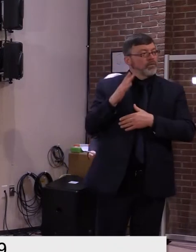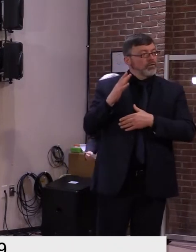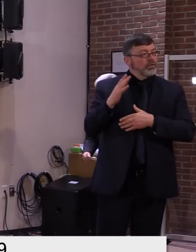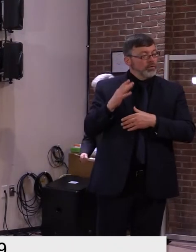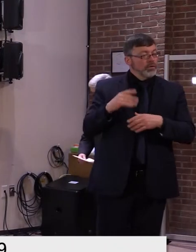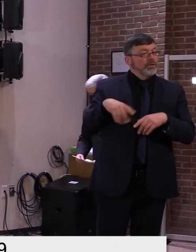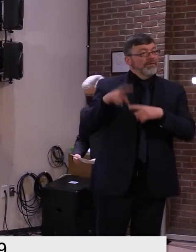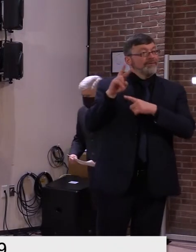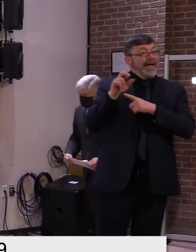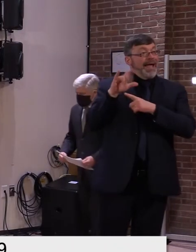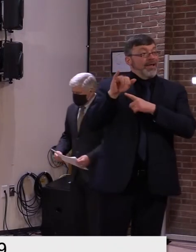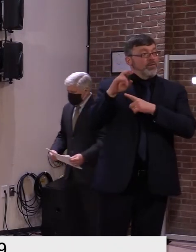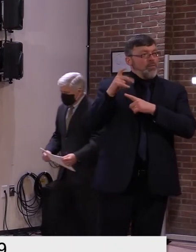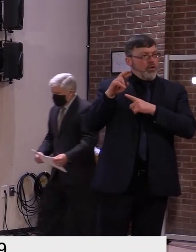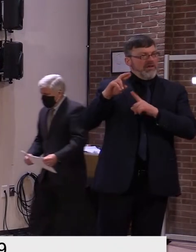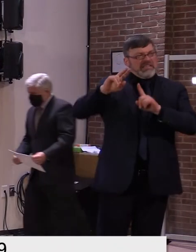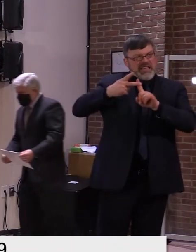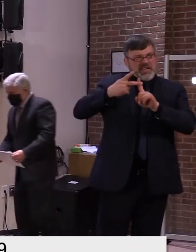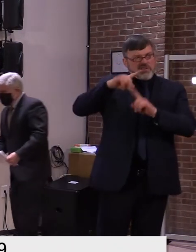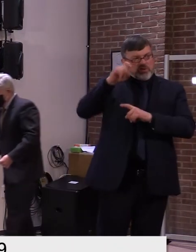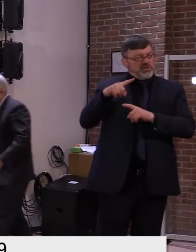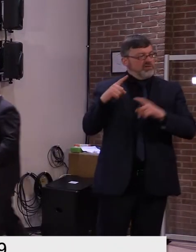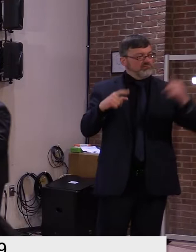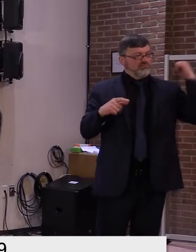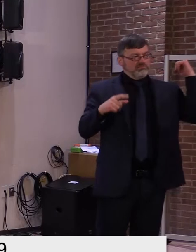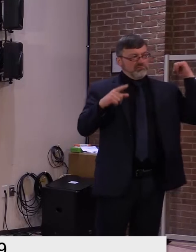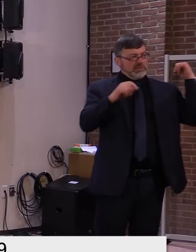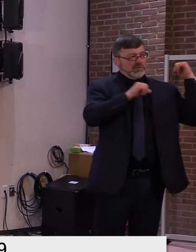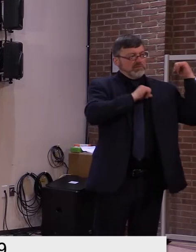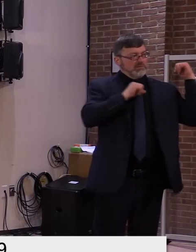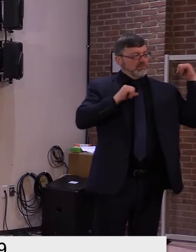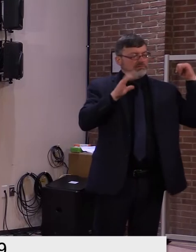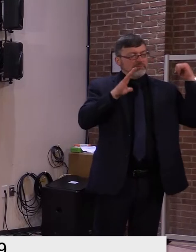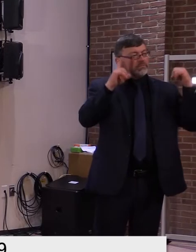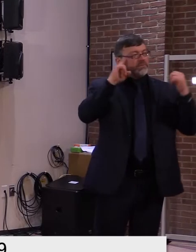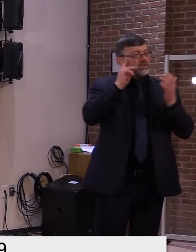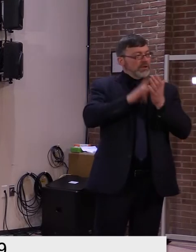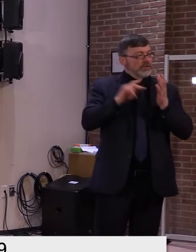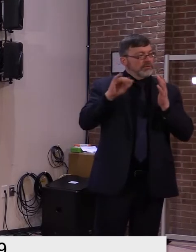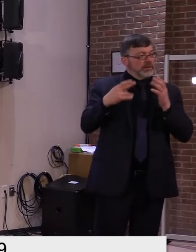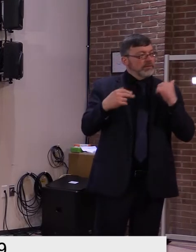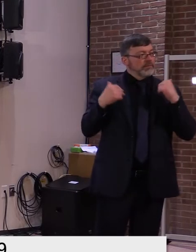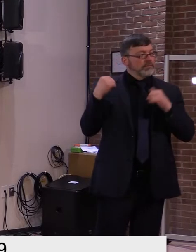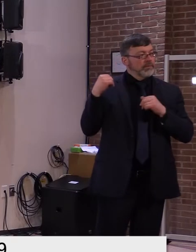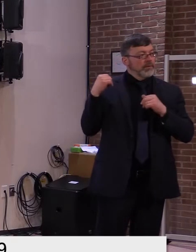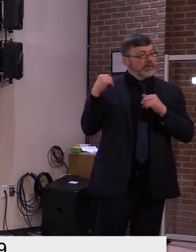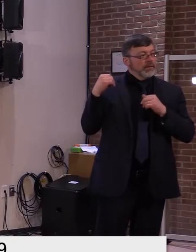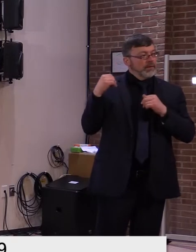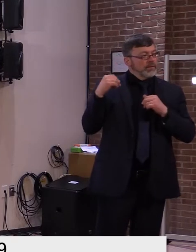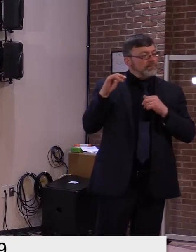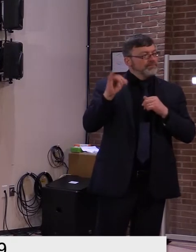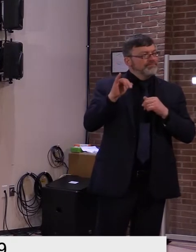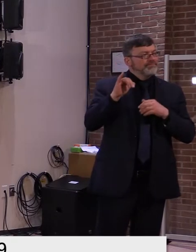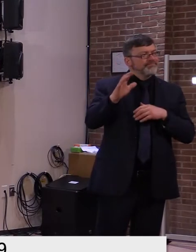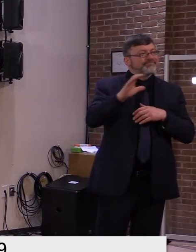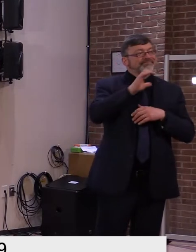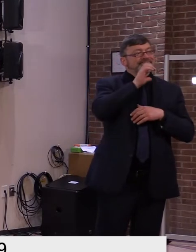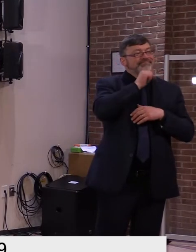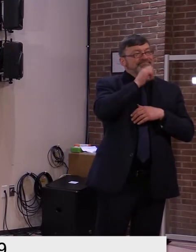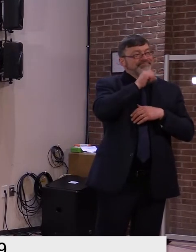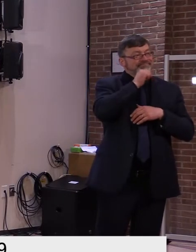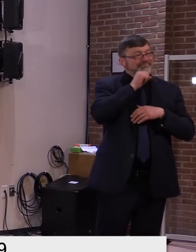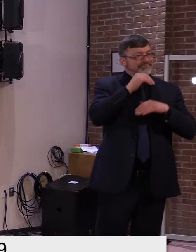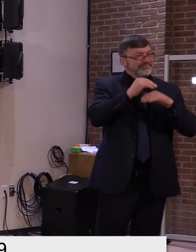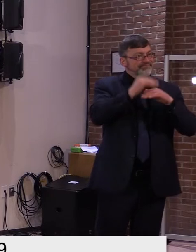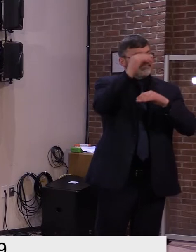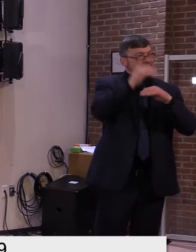over age band, those in the 55 and older age band, those in the 50 and older age band, et cetera, so that those in their 20s and 30s